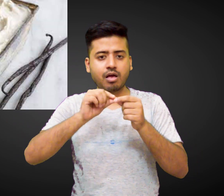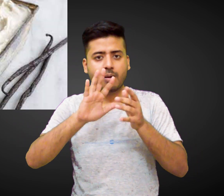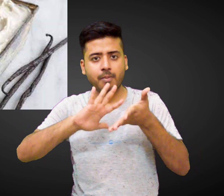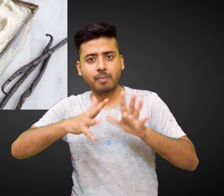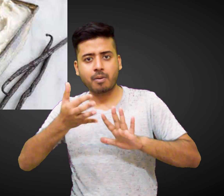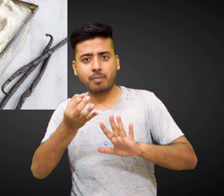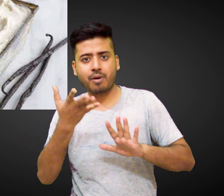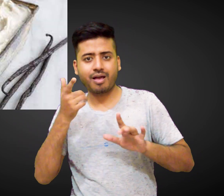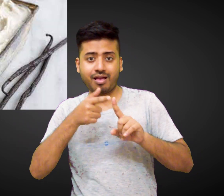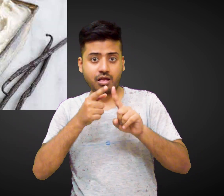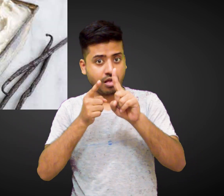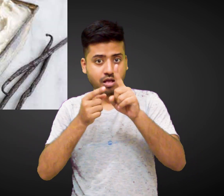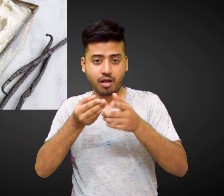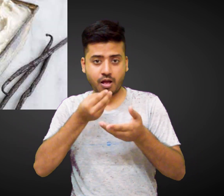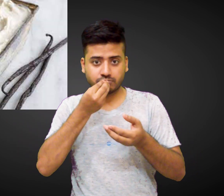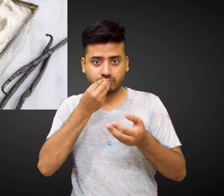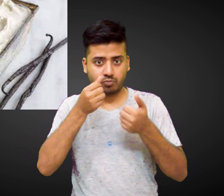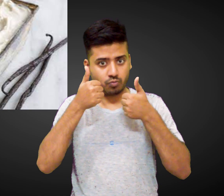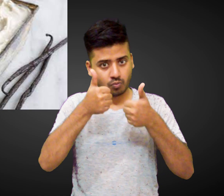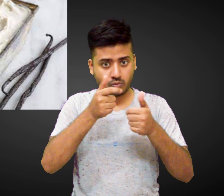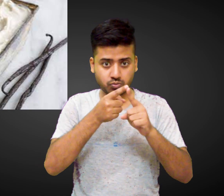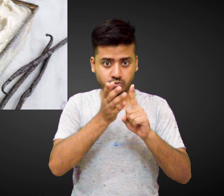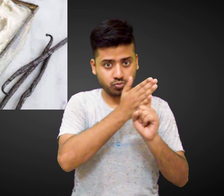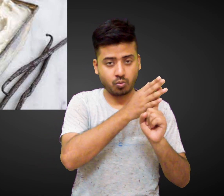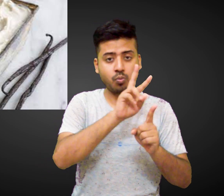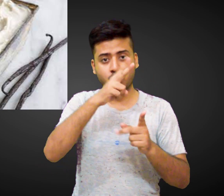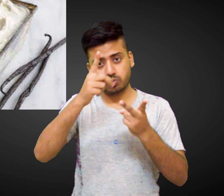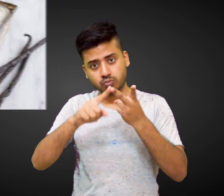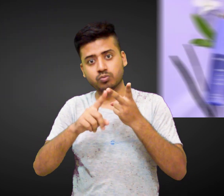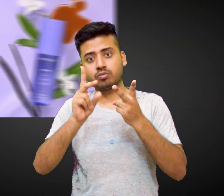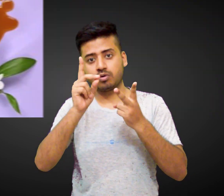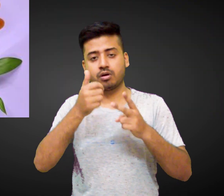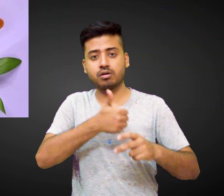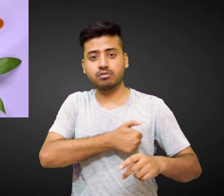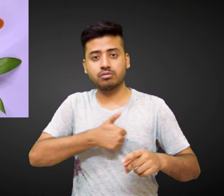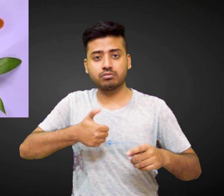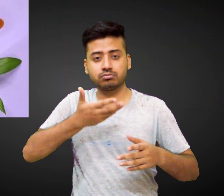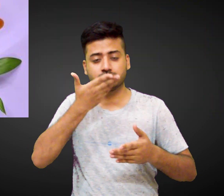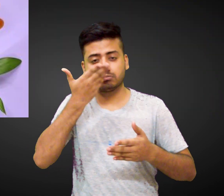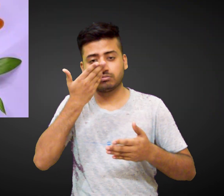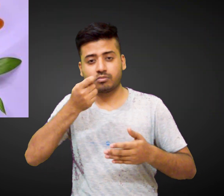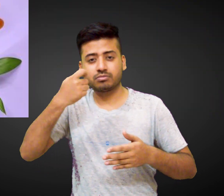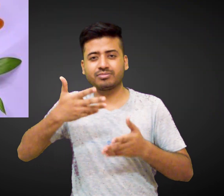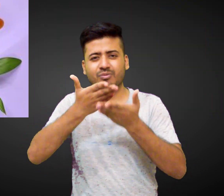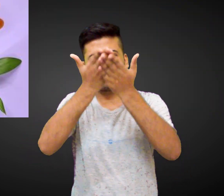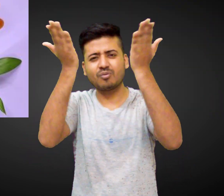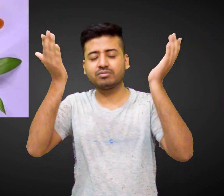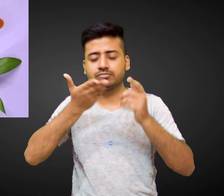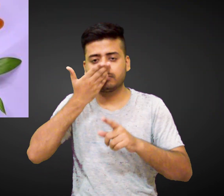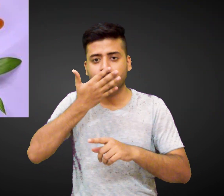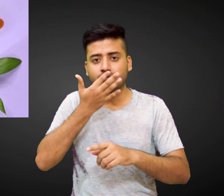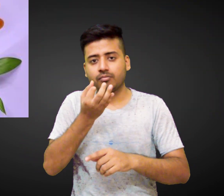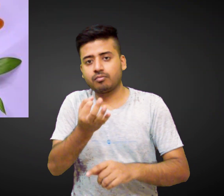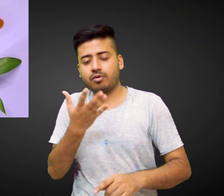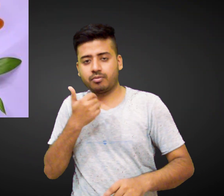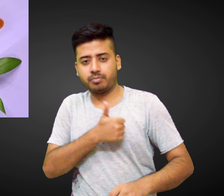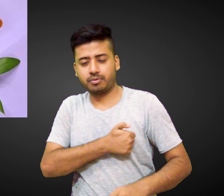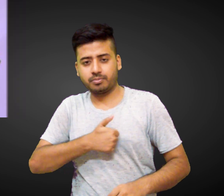promoting relaxation. Promotes healthy digestion. Vanilla may aid in digestion and alleviate gastrointestinal distress.